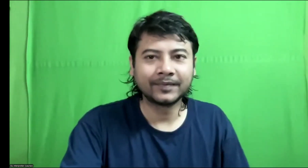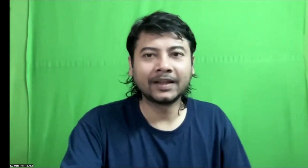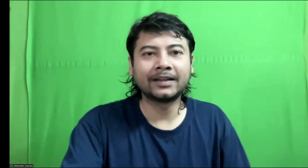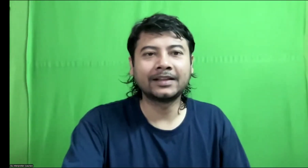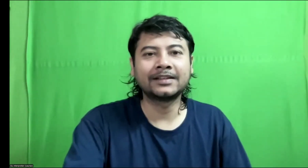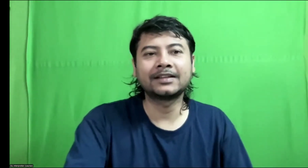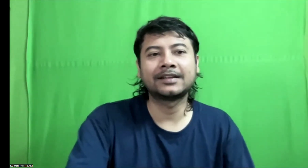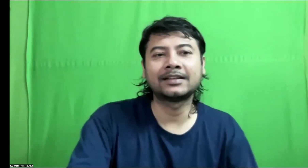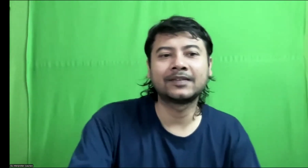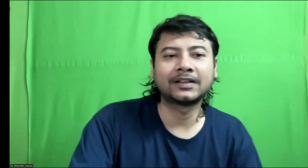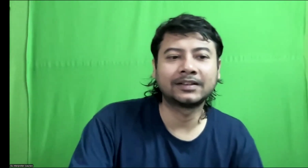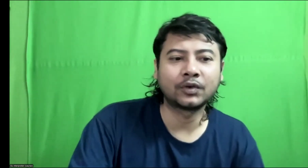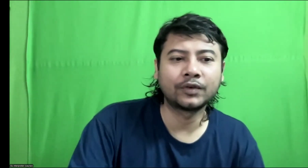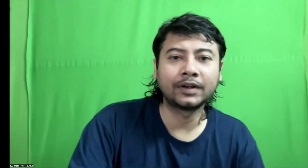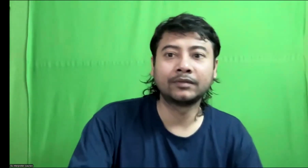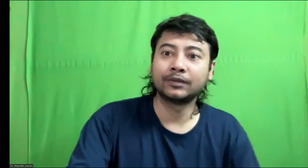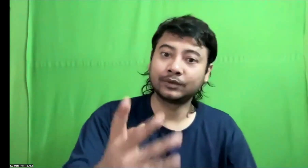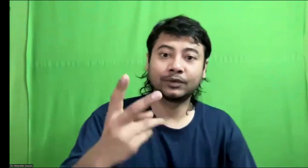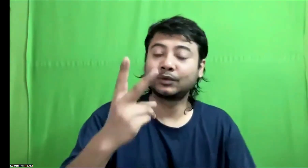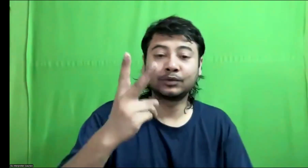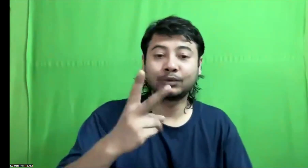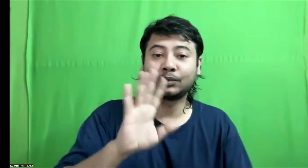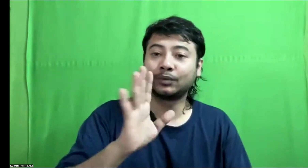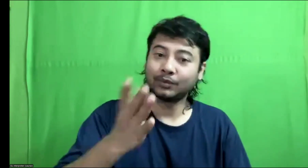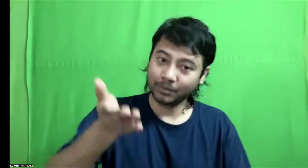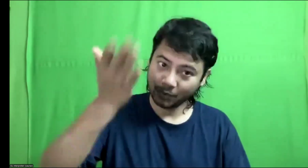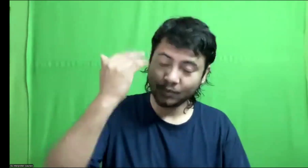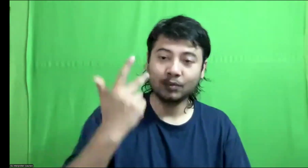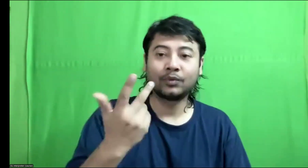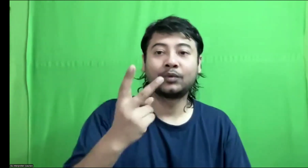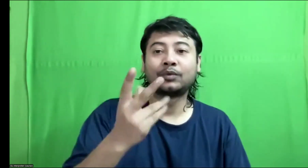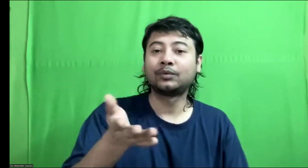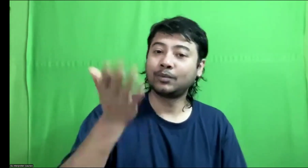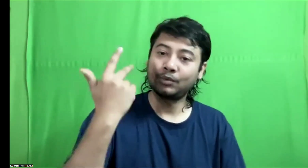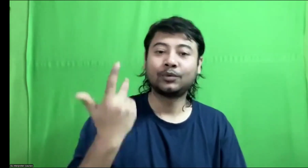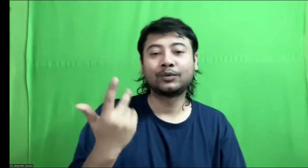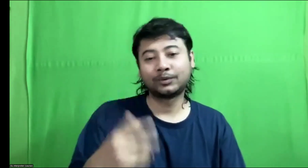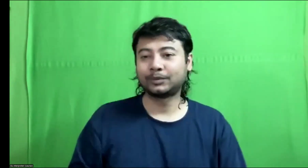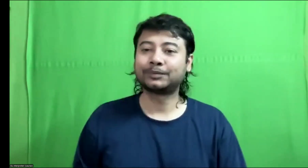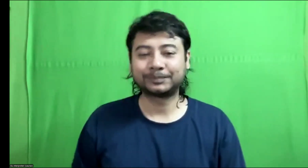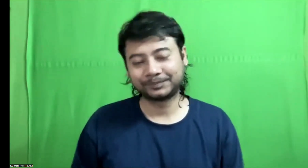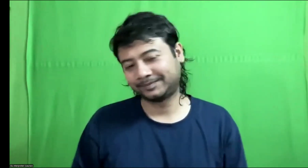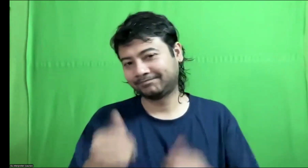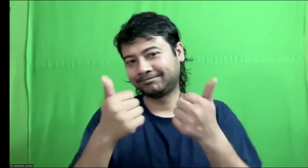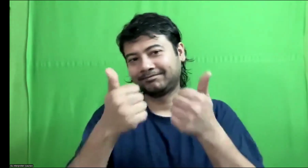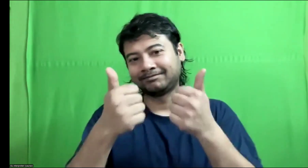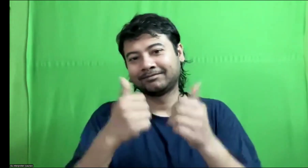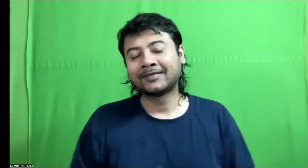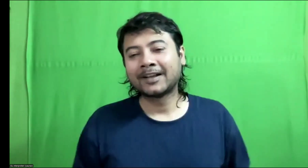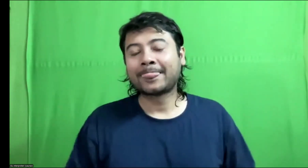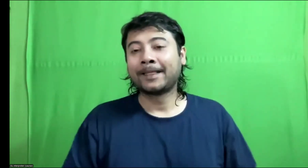Yeah, correct, correct. So long time, long time. So now, my dear friends, it is now time